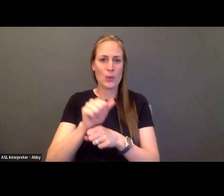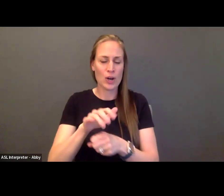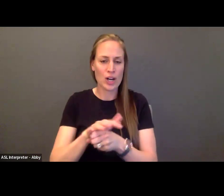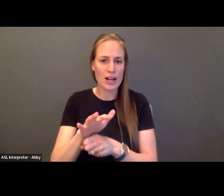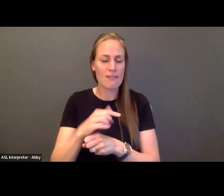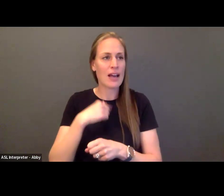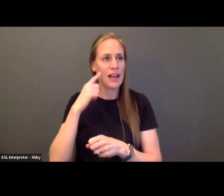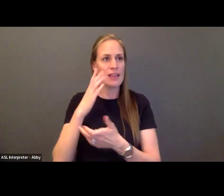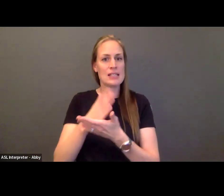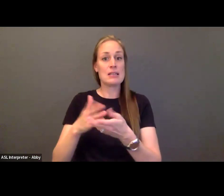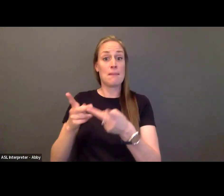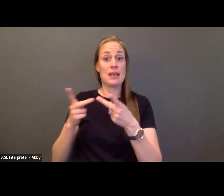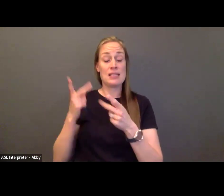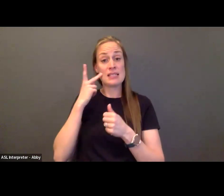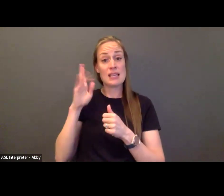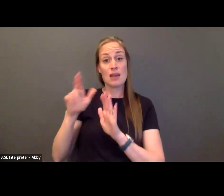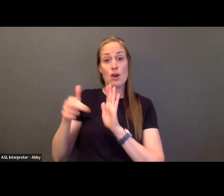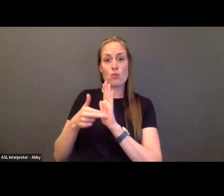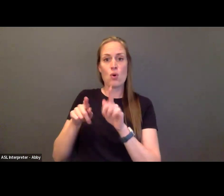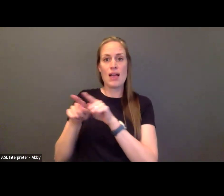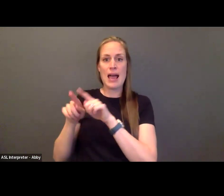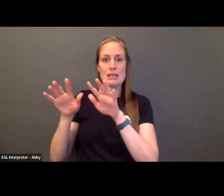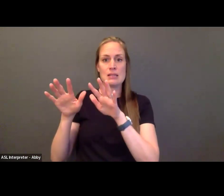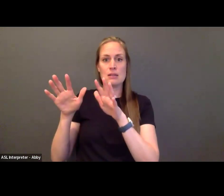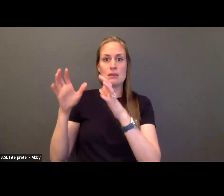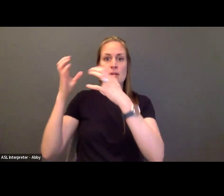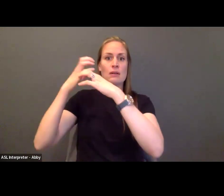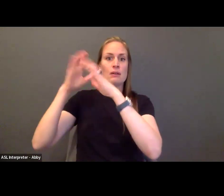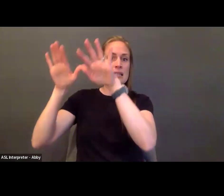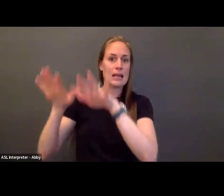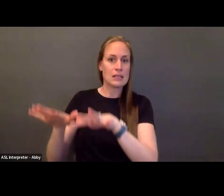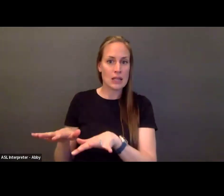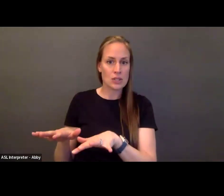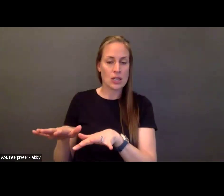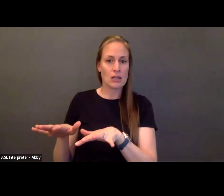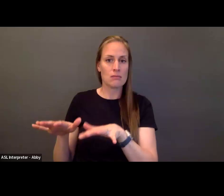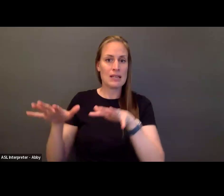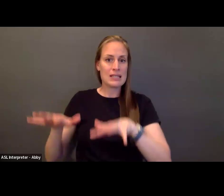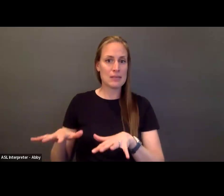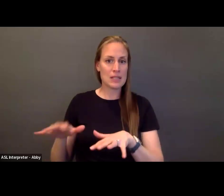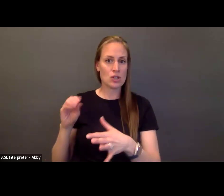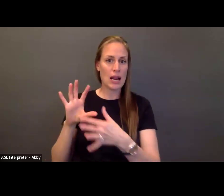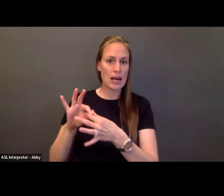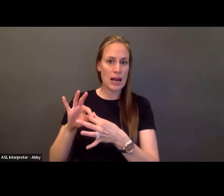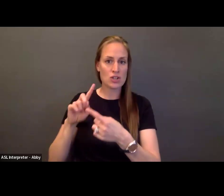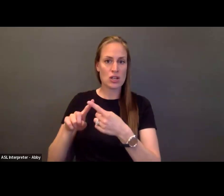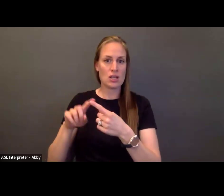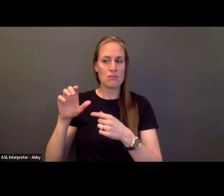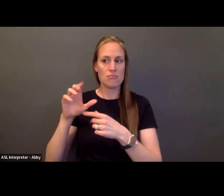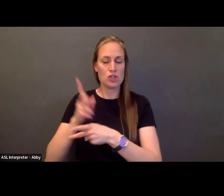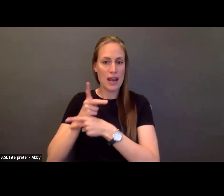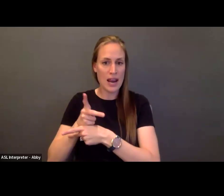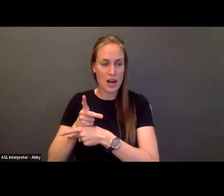as de-escalation in some ways, but really connection, stabilization and connection to care. And others see their role really